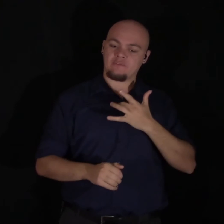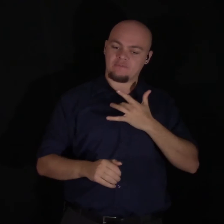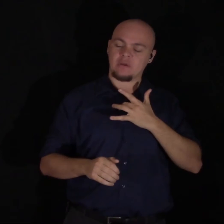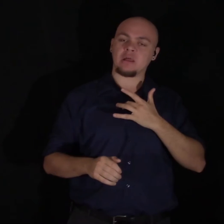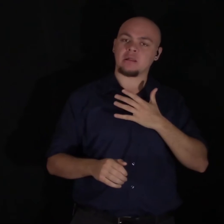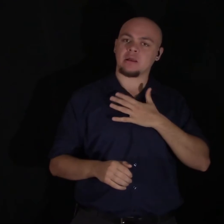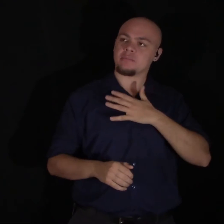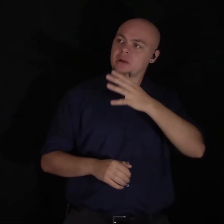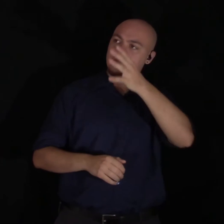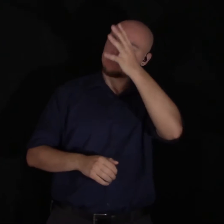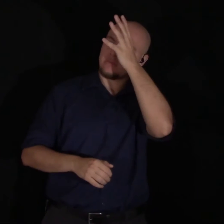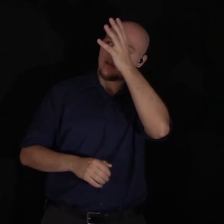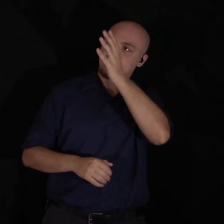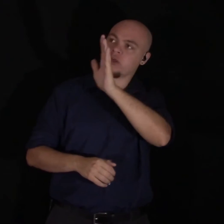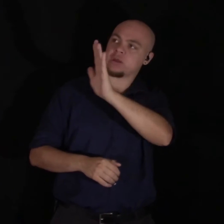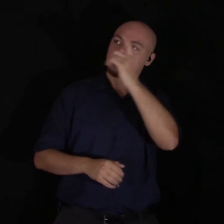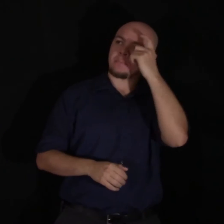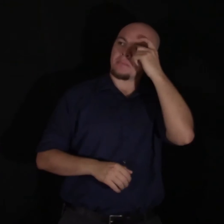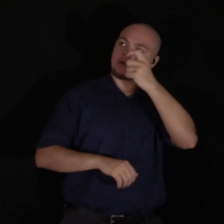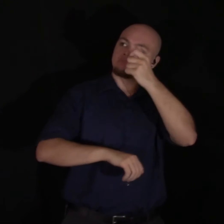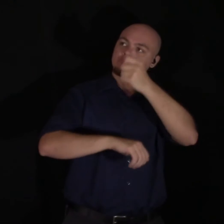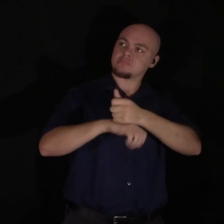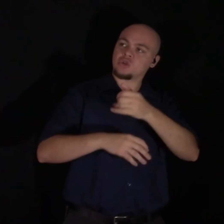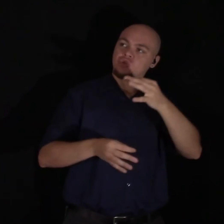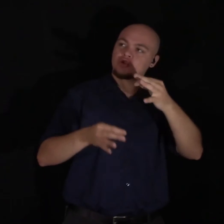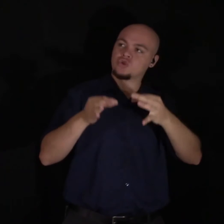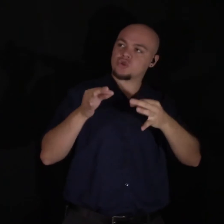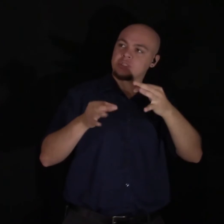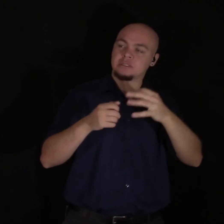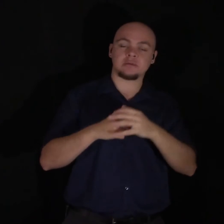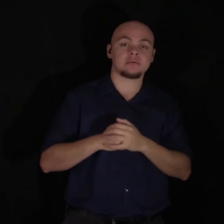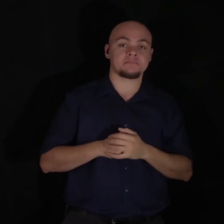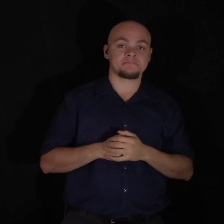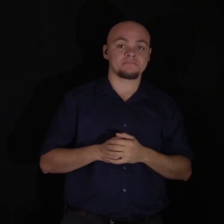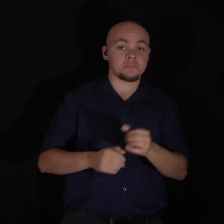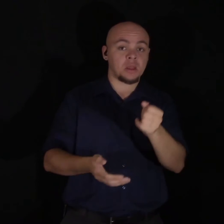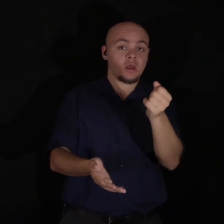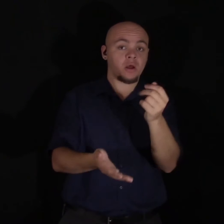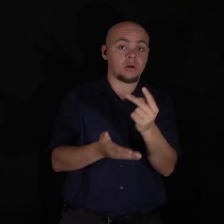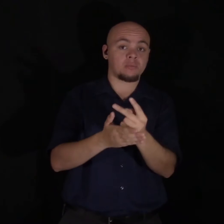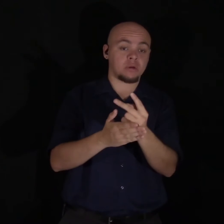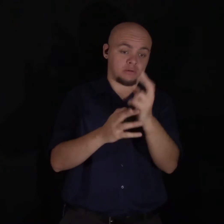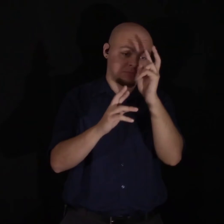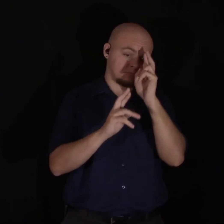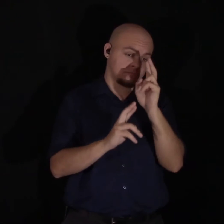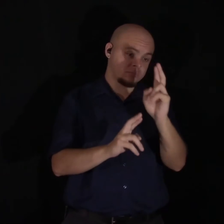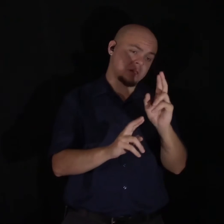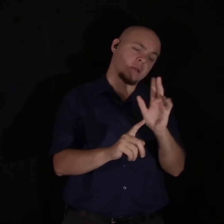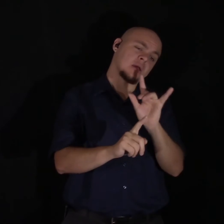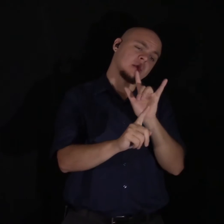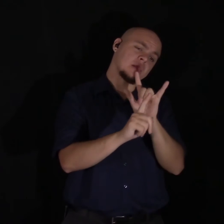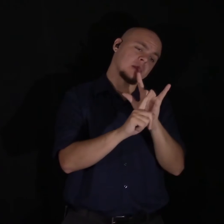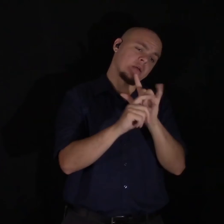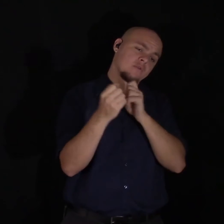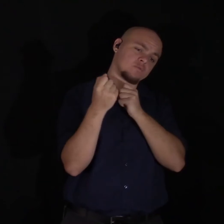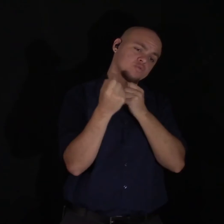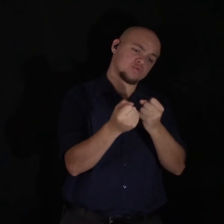father's upright mind which rendered it necessary that he should approve highly to love strongly. Perhaps